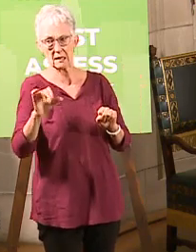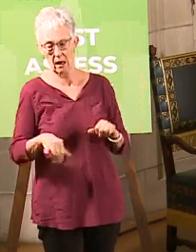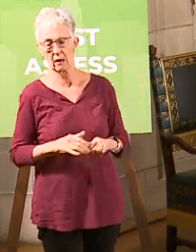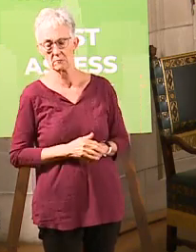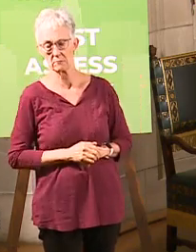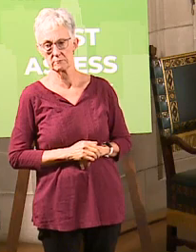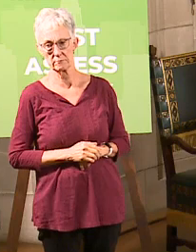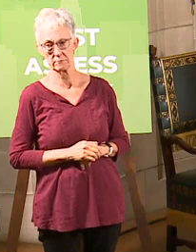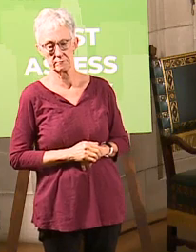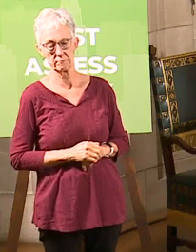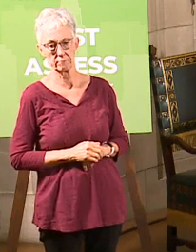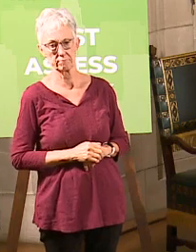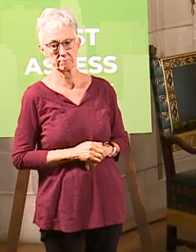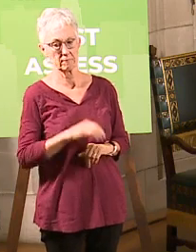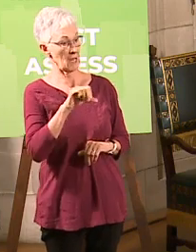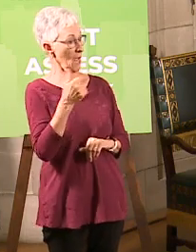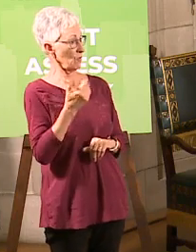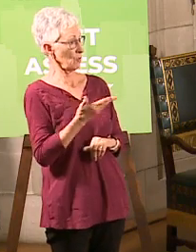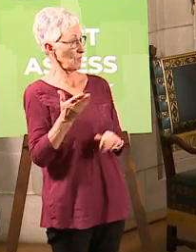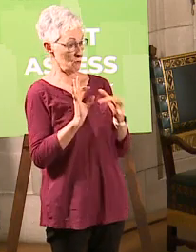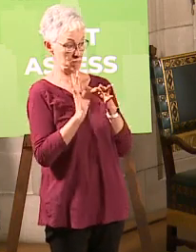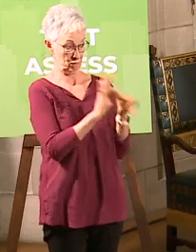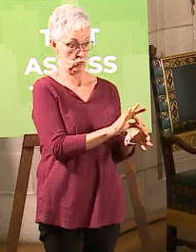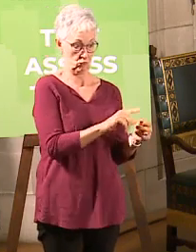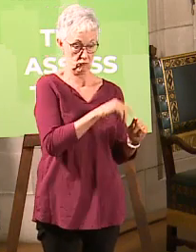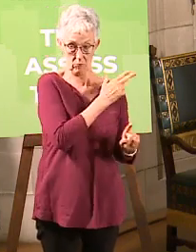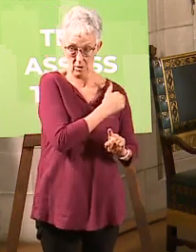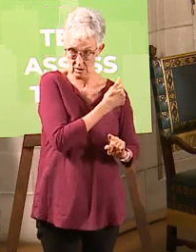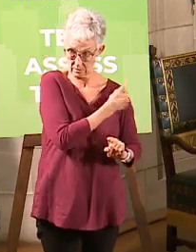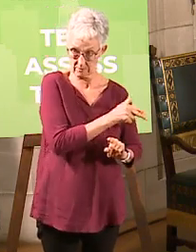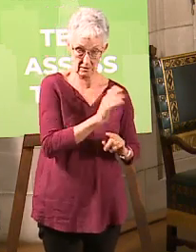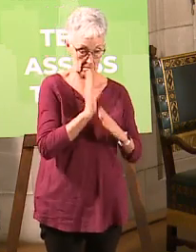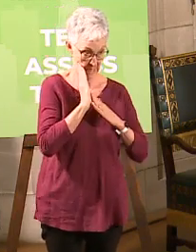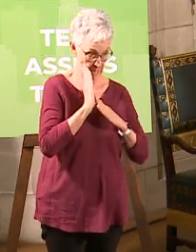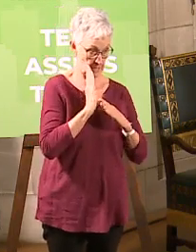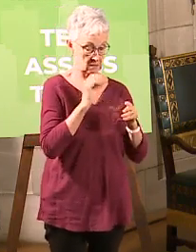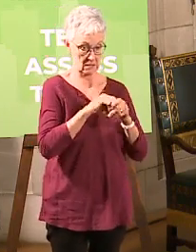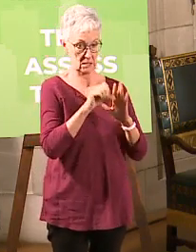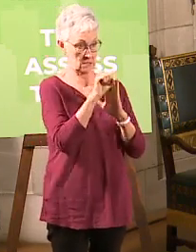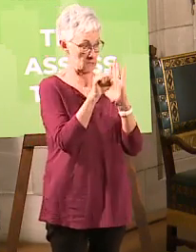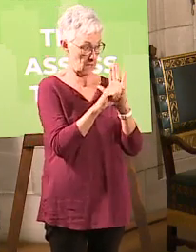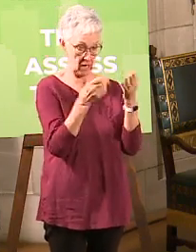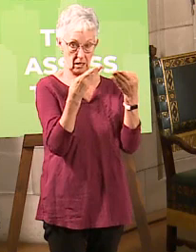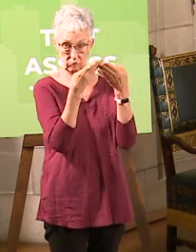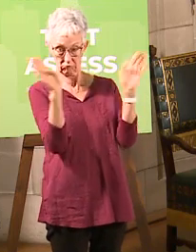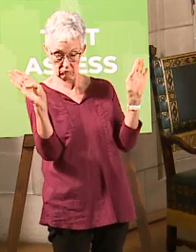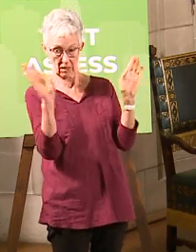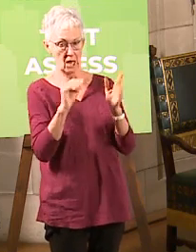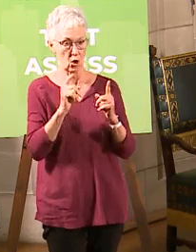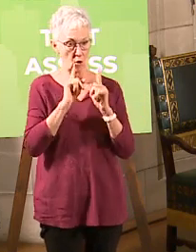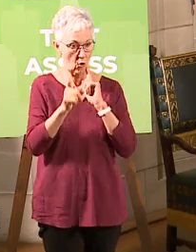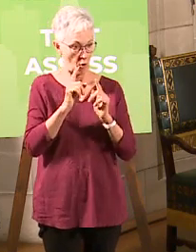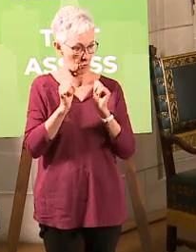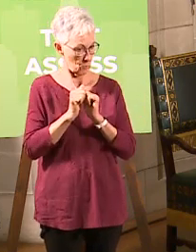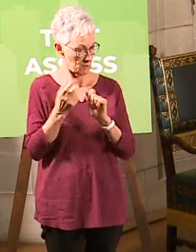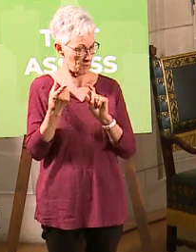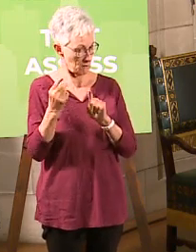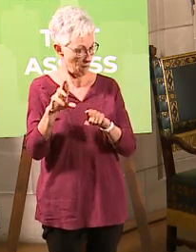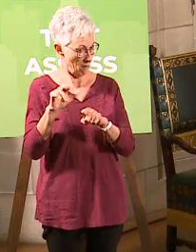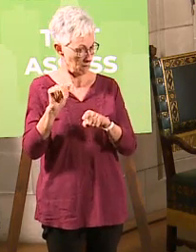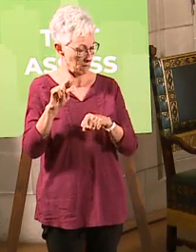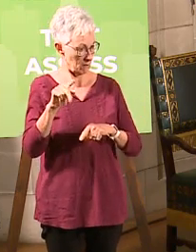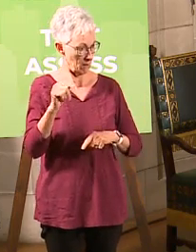beds available, 49% of our ICU beds, and 77% of our ventilator beds. In fact, in Douglas County, I just looked for the data for yesterday,